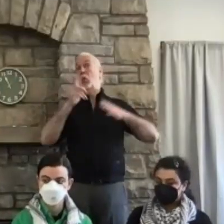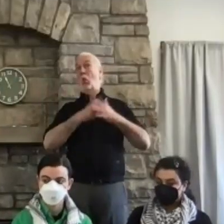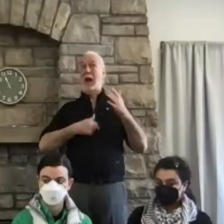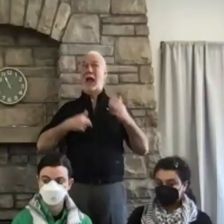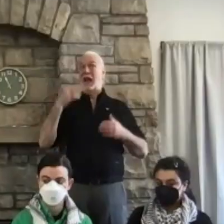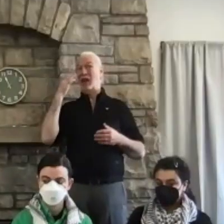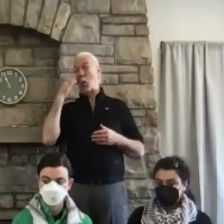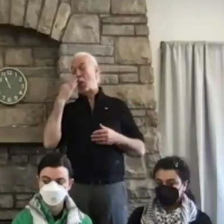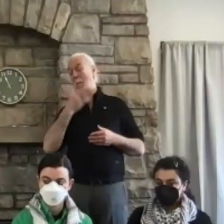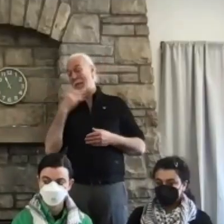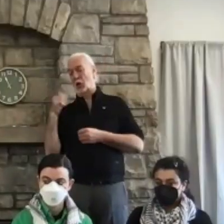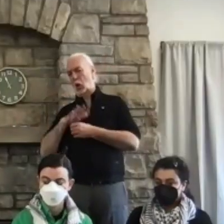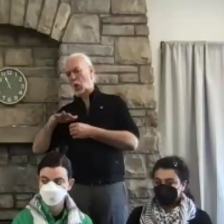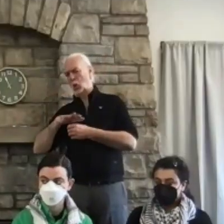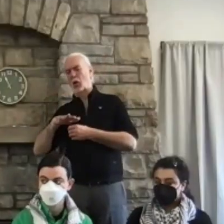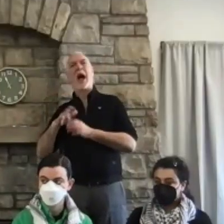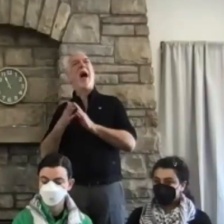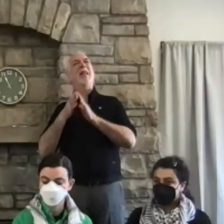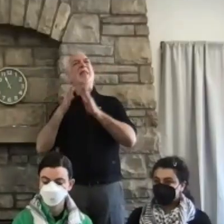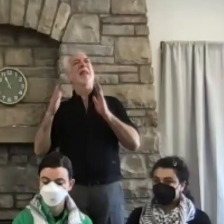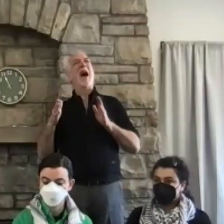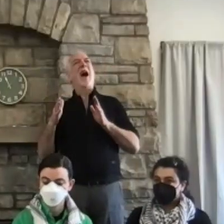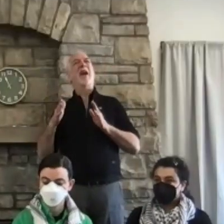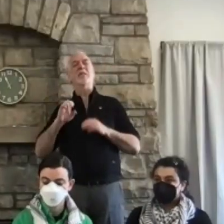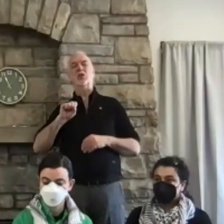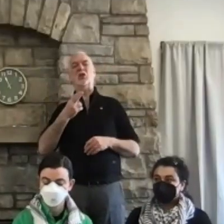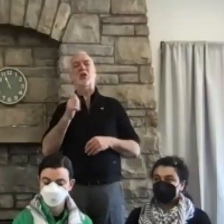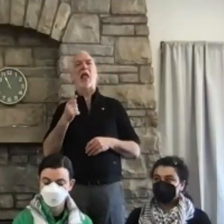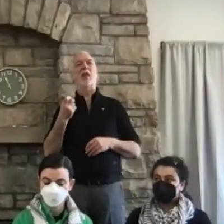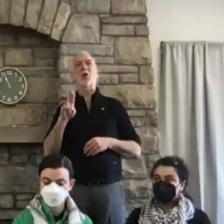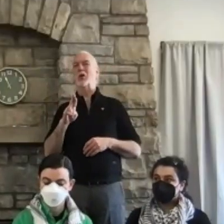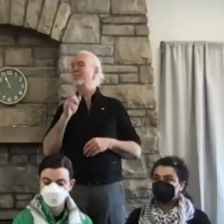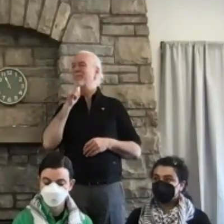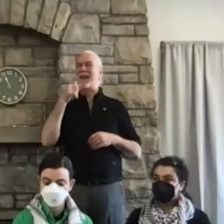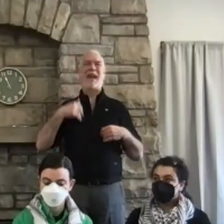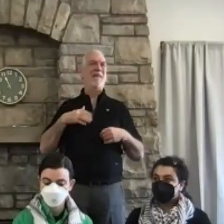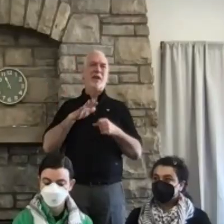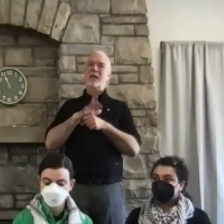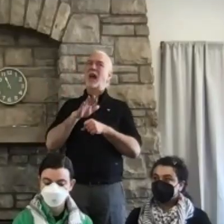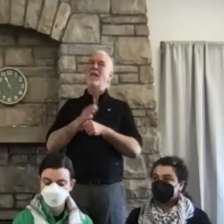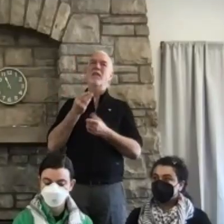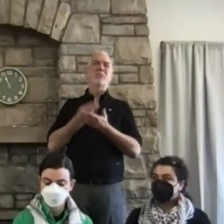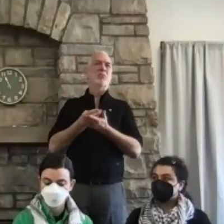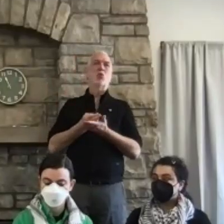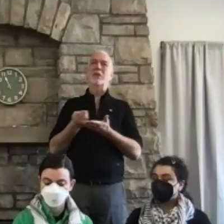is locally speaking, a lot of shelters do not have adequate resources for people